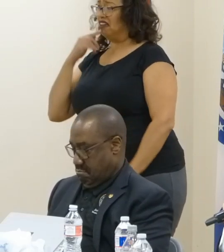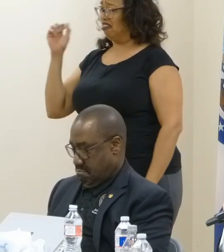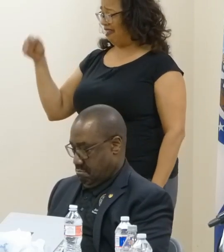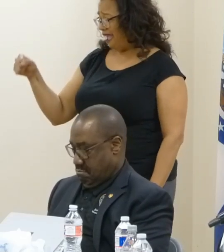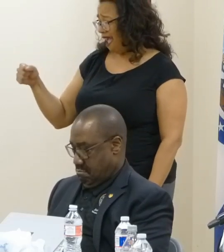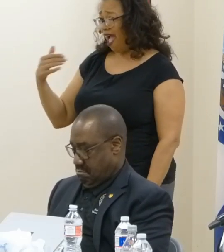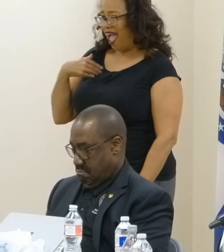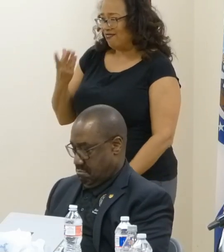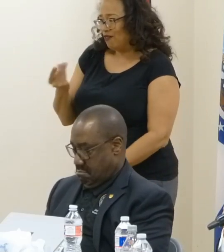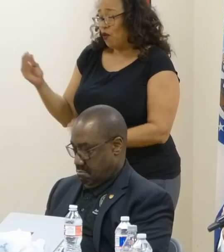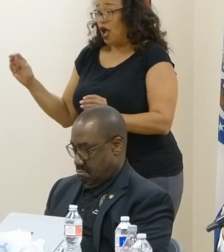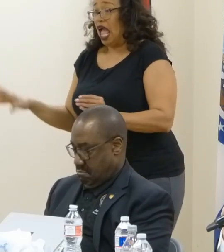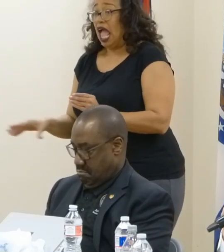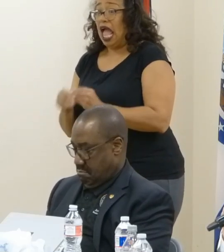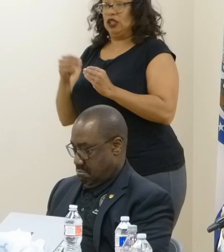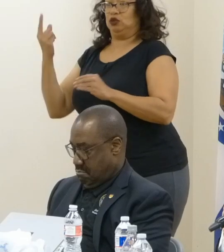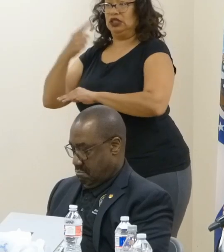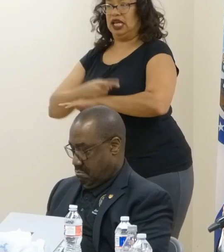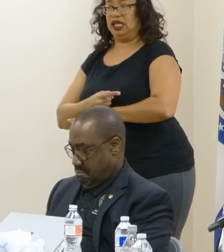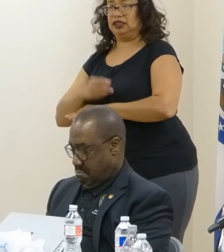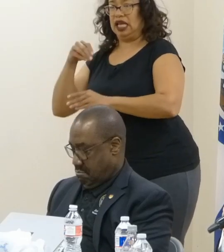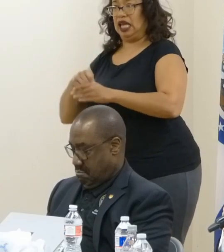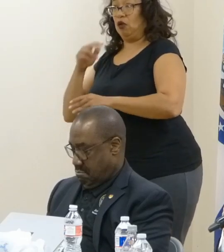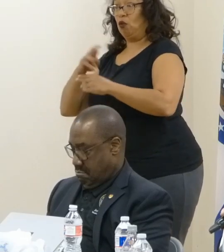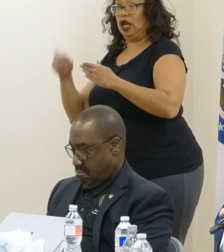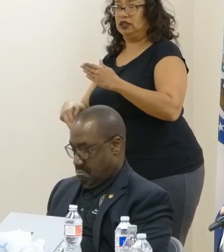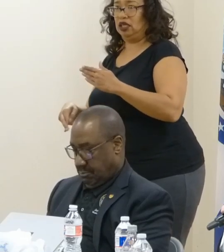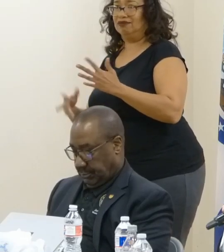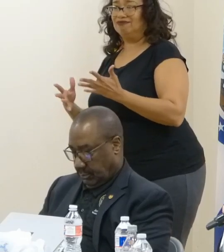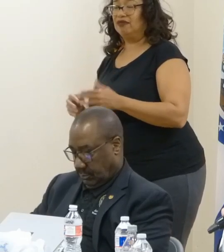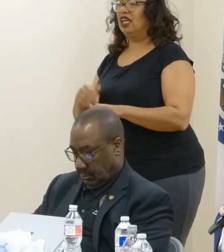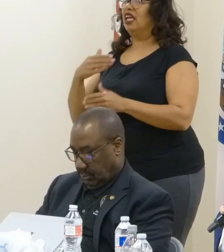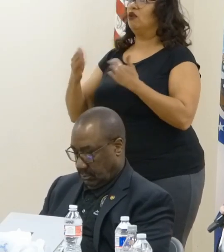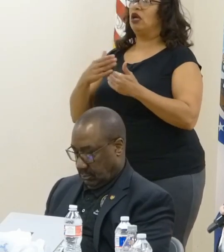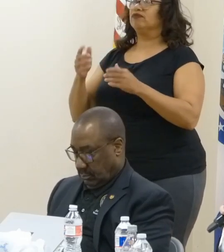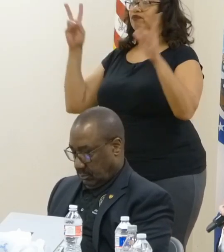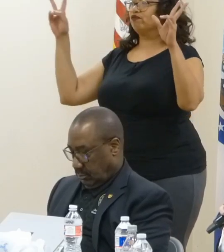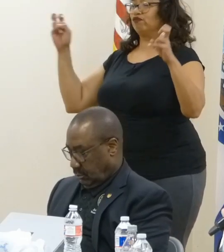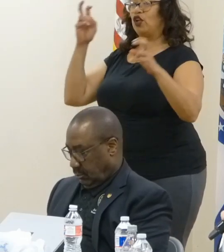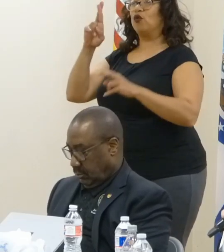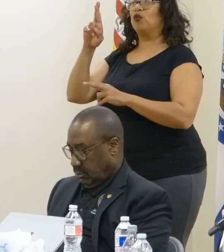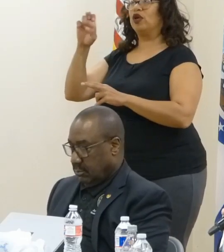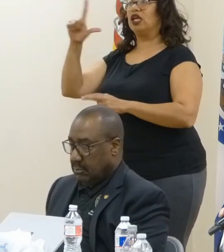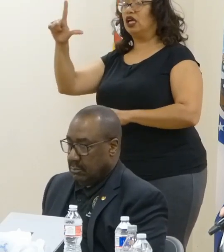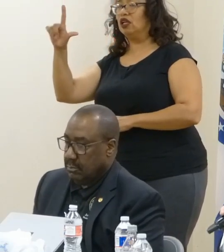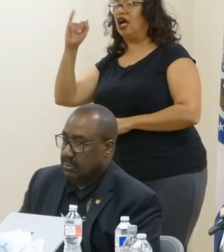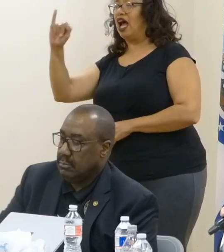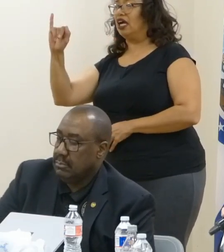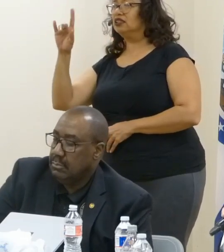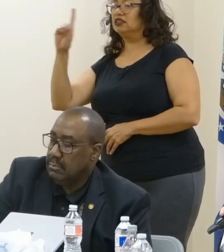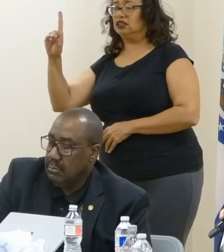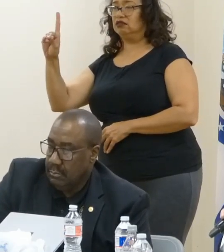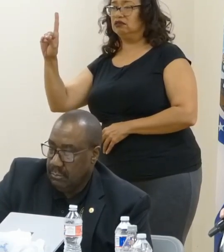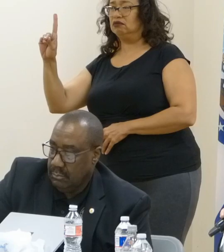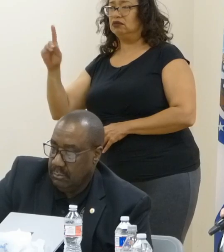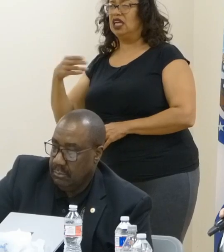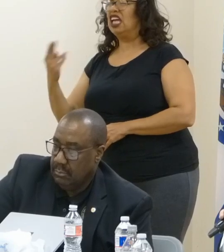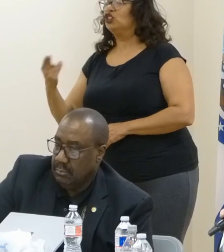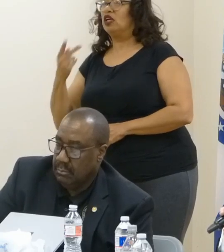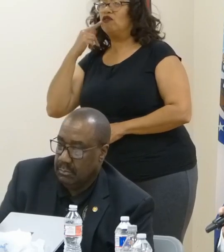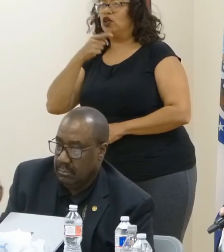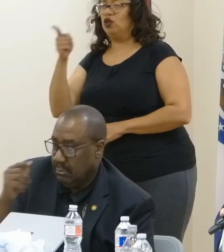Raytown instead of going down to Jeff City this week. So, real ID. Just to take you back a little bit, and I won't do a lot of history, in